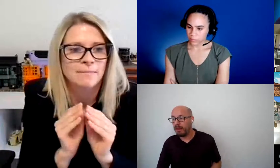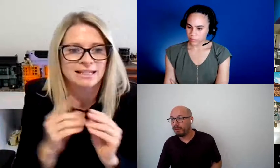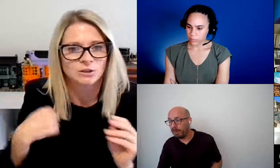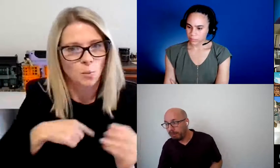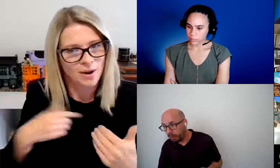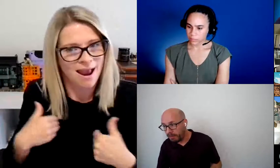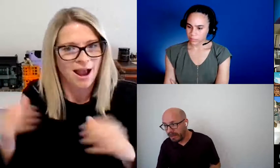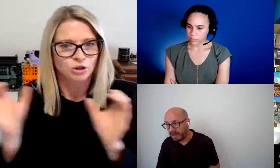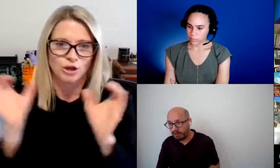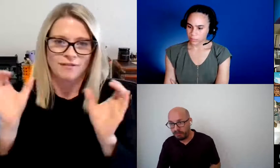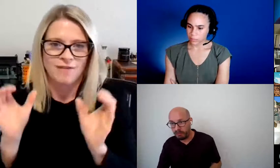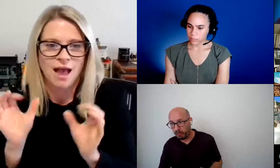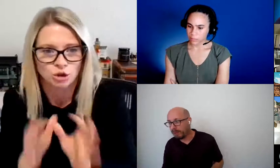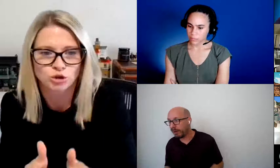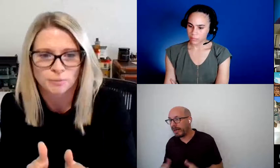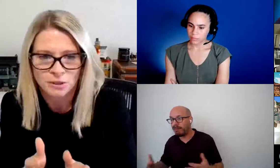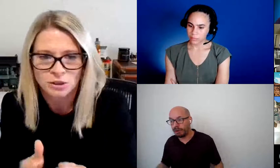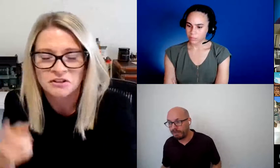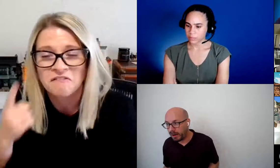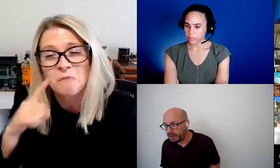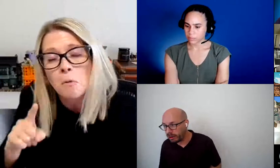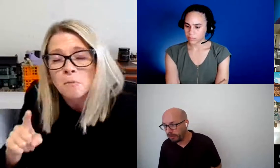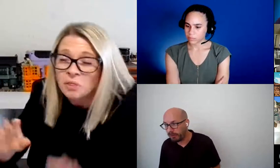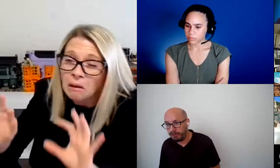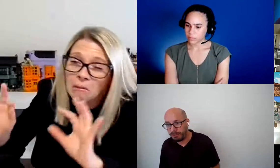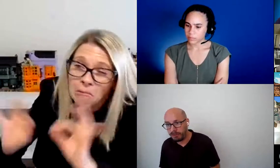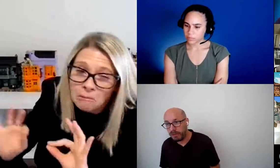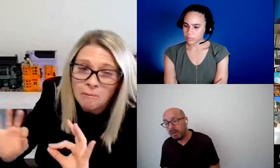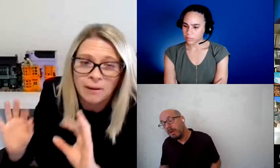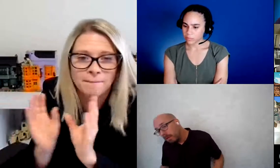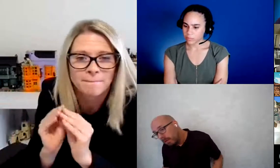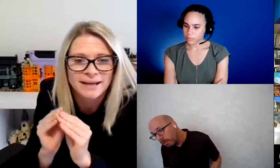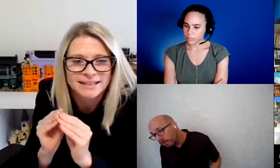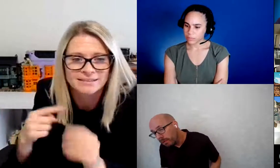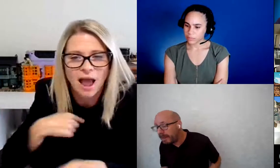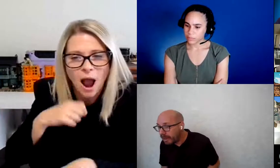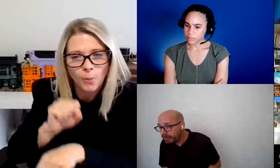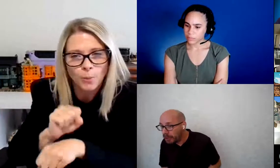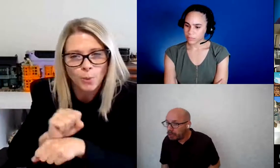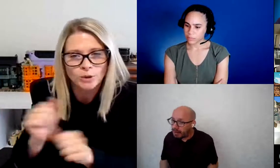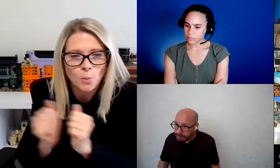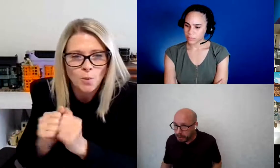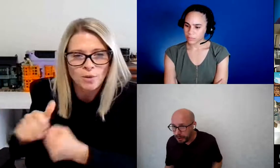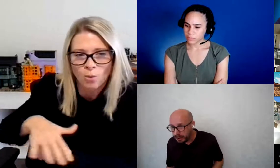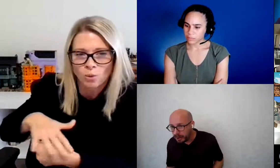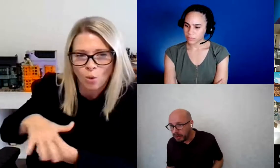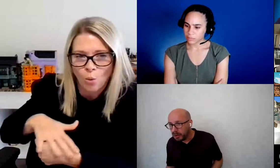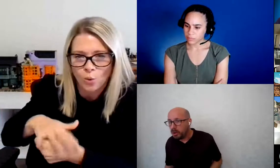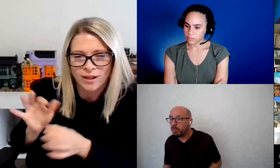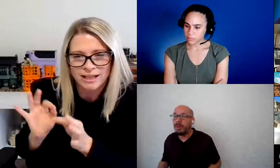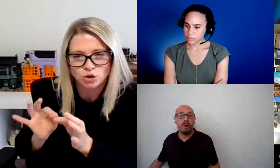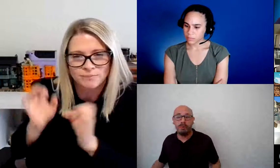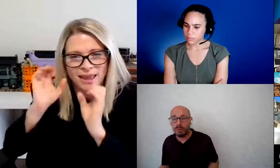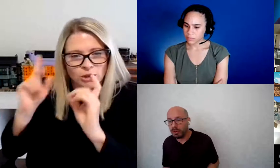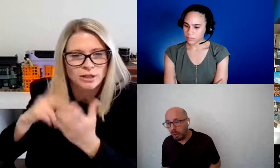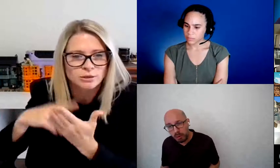For important meetings, we bring in certified interpreters. For the meetings that are less important, we worked with a